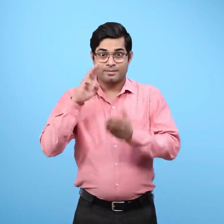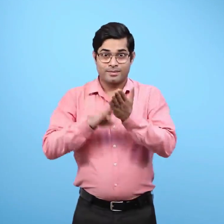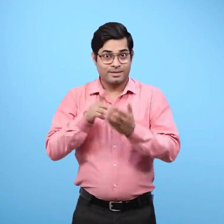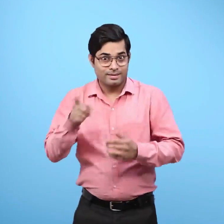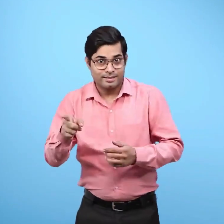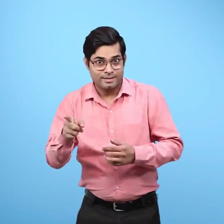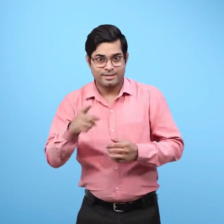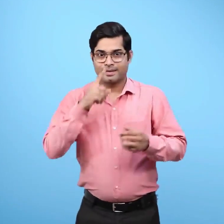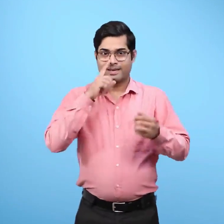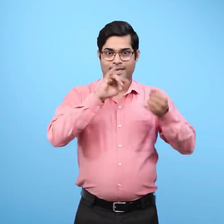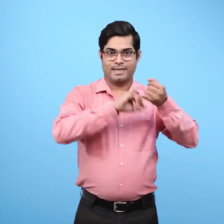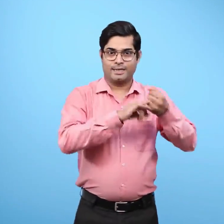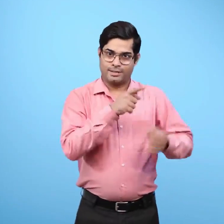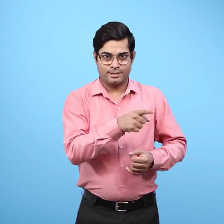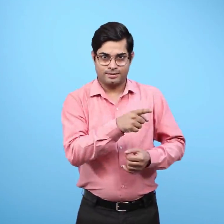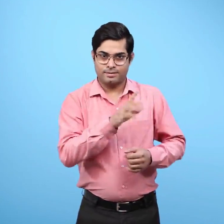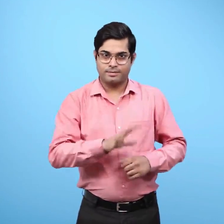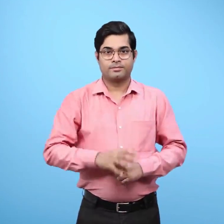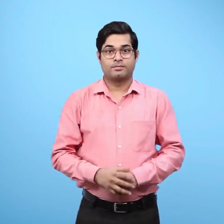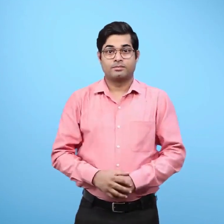Mohini is asking Shaila,